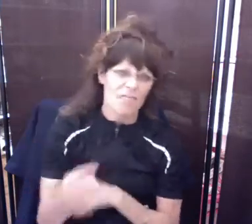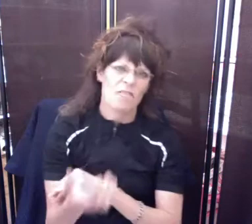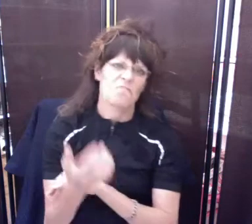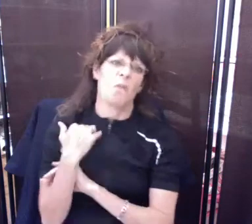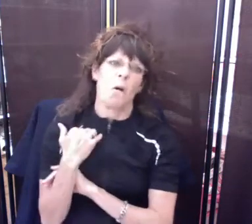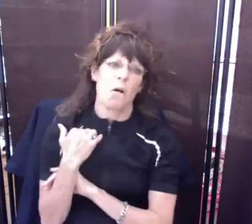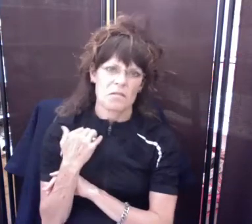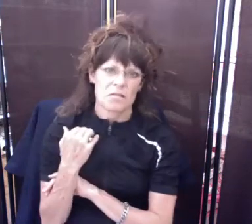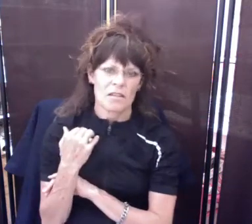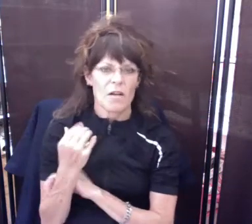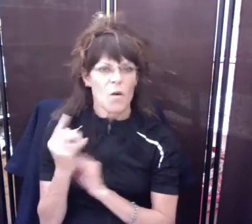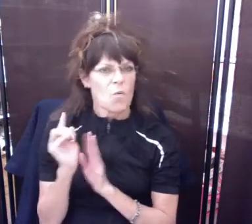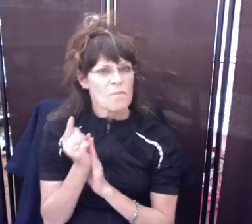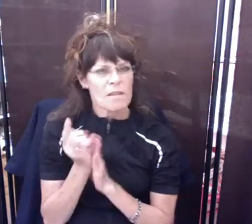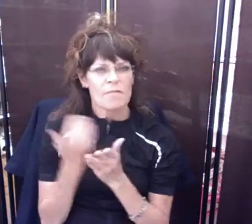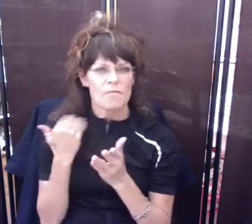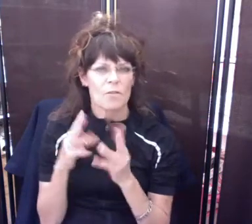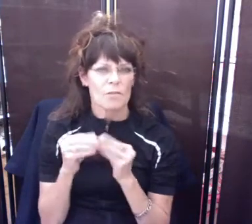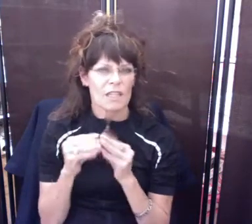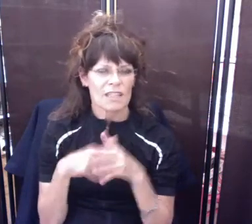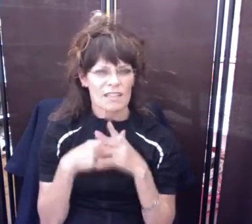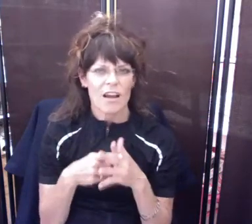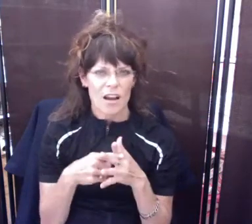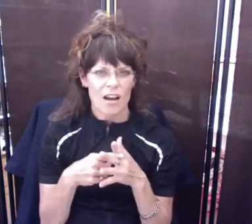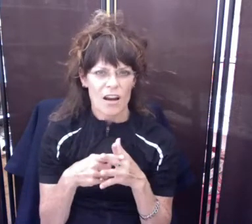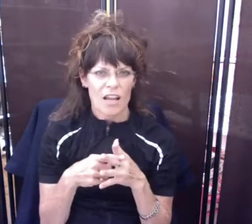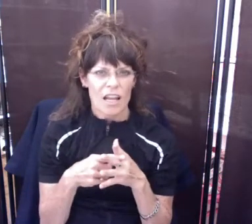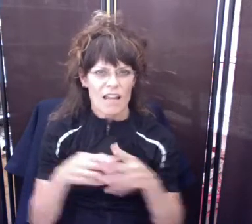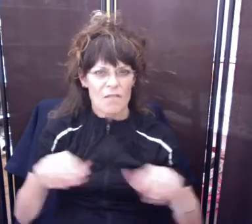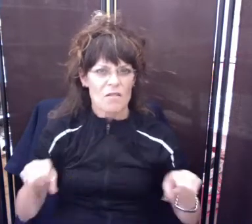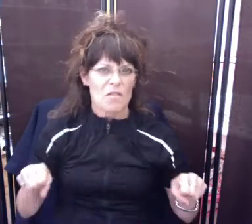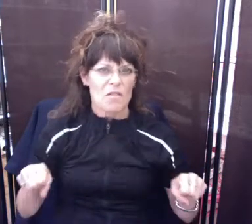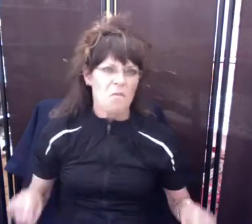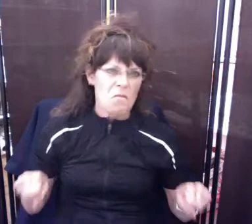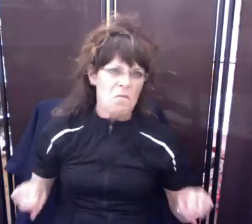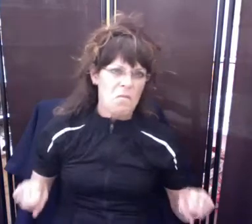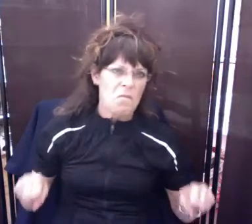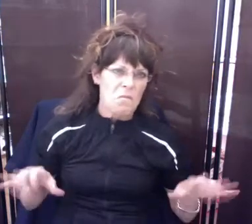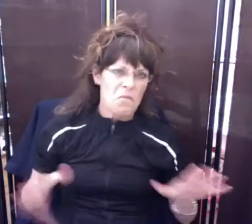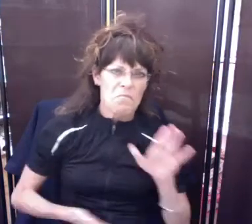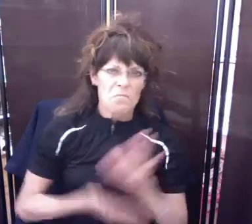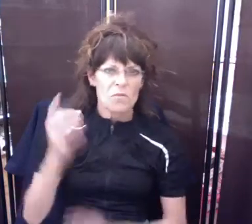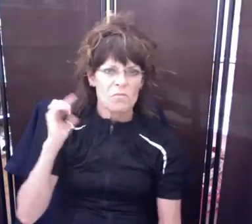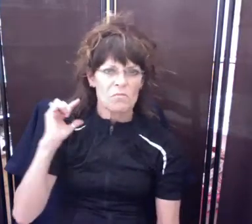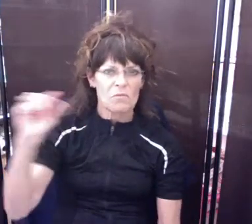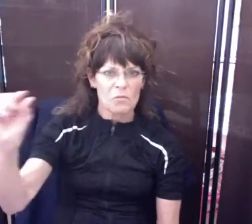minute before the meeting starts. And as soon as I let go of your hands at the Lord's Prayer, I'm out, And I